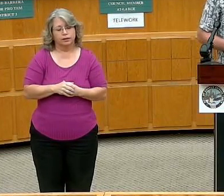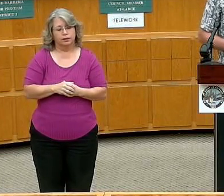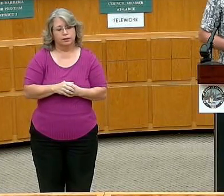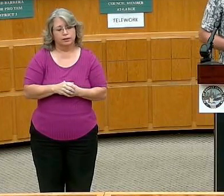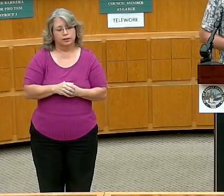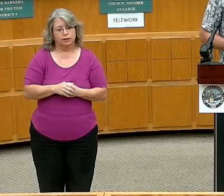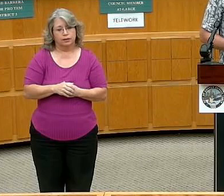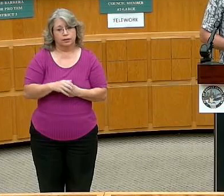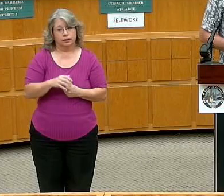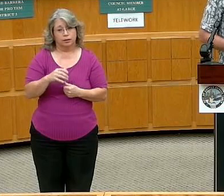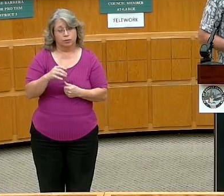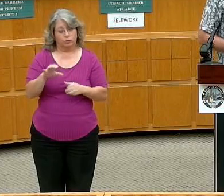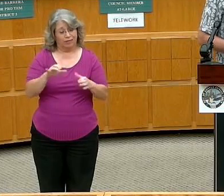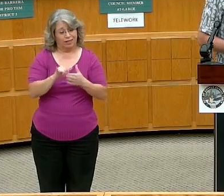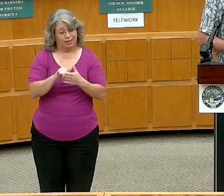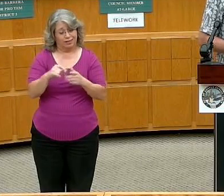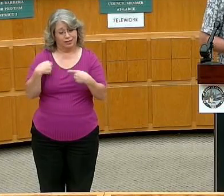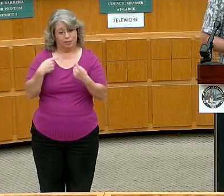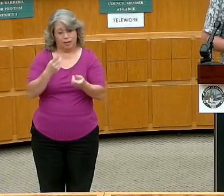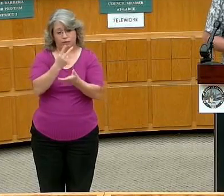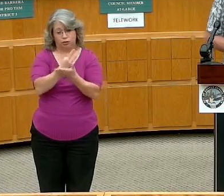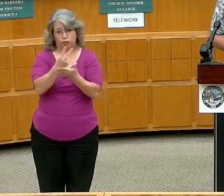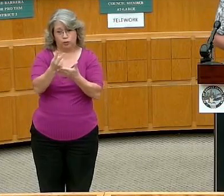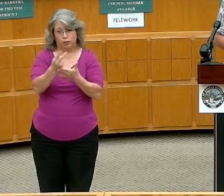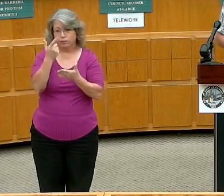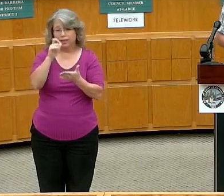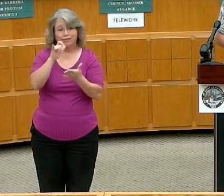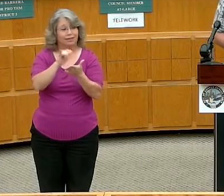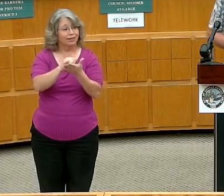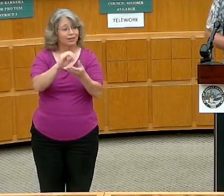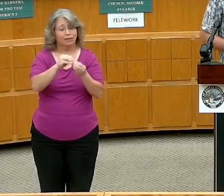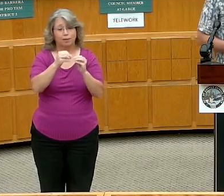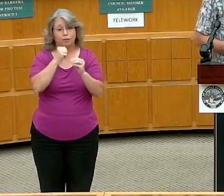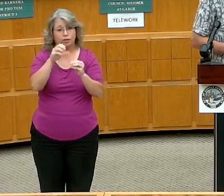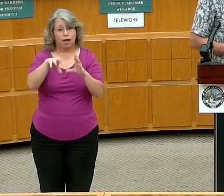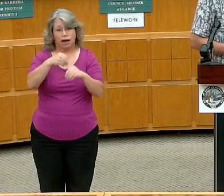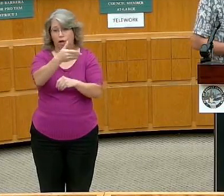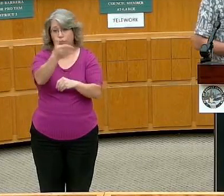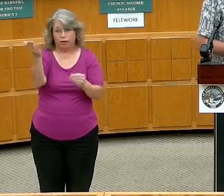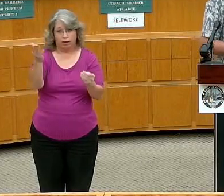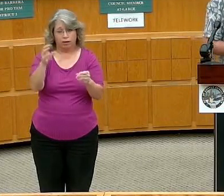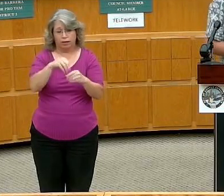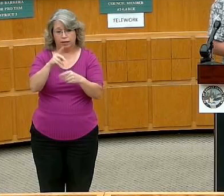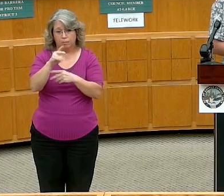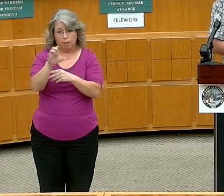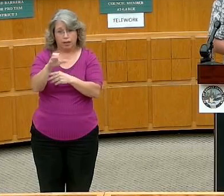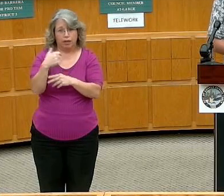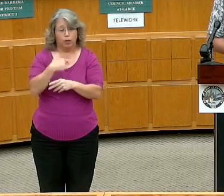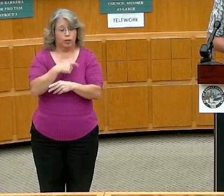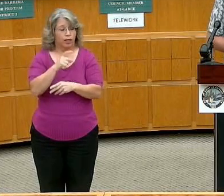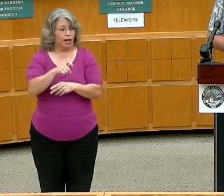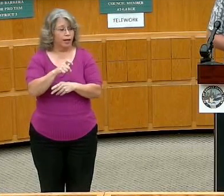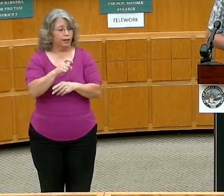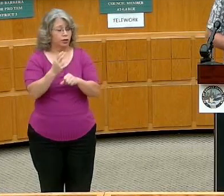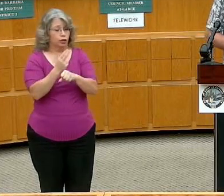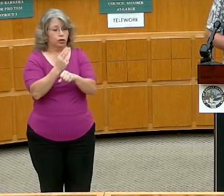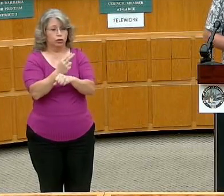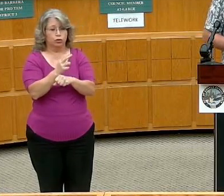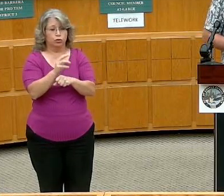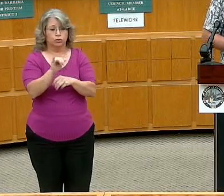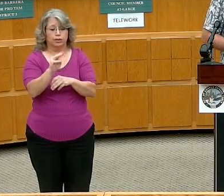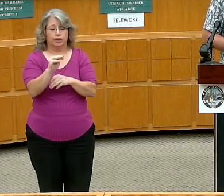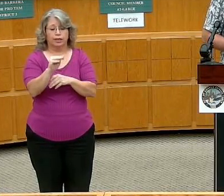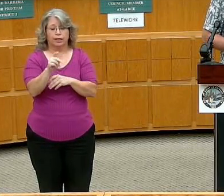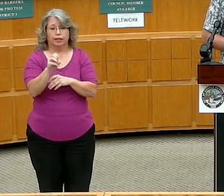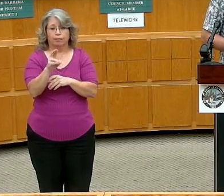did over the past 2 weeks, because this number is not out there publicly, and we use the imperial model to estimate it from the death